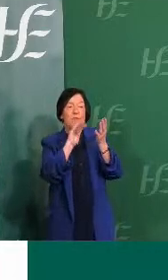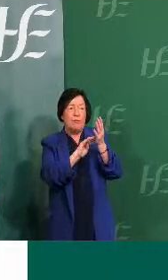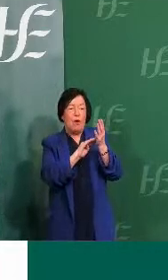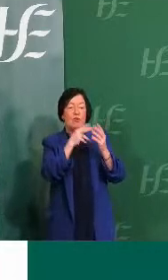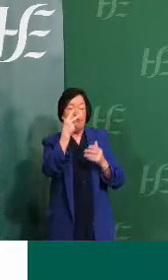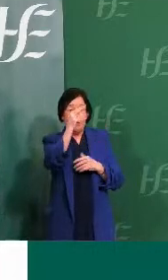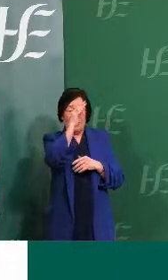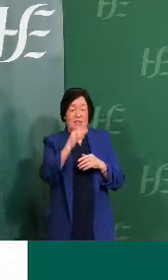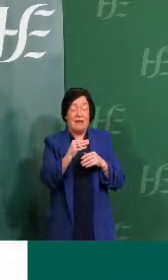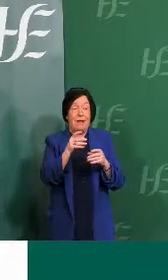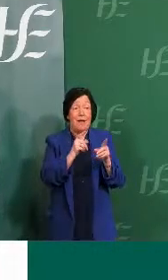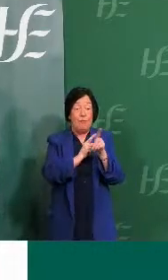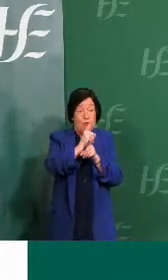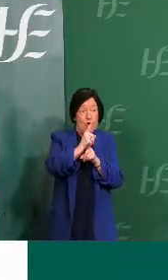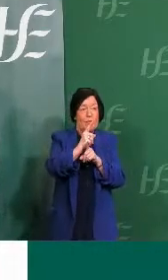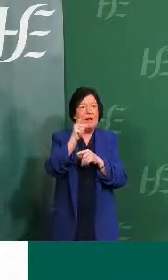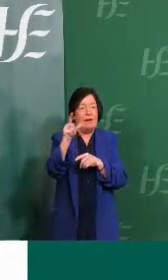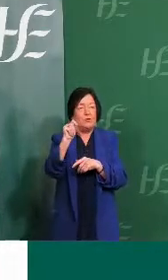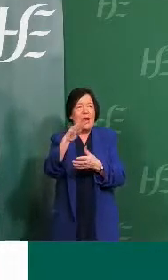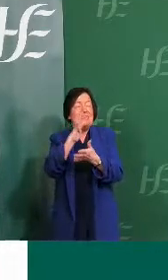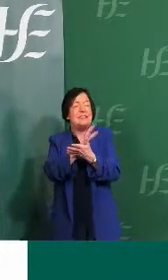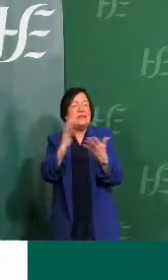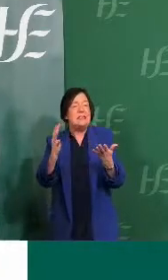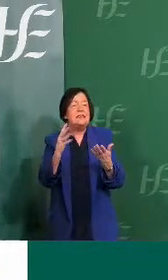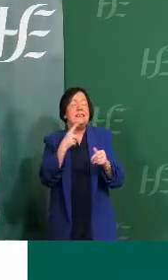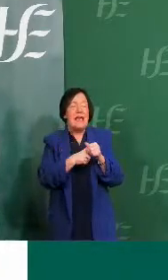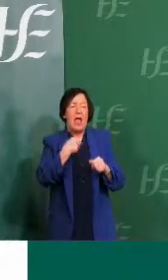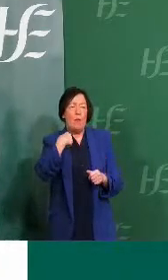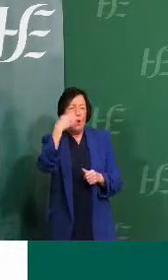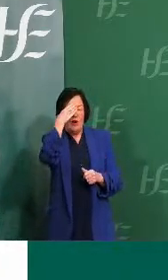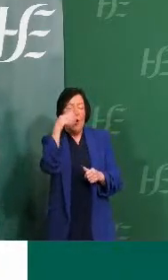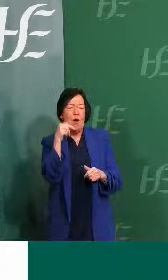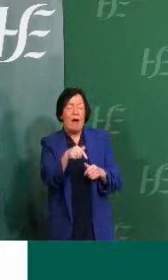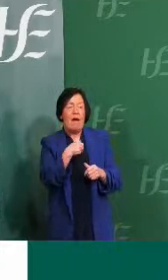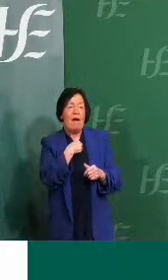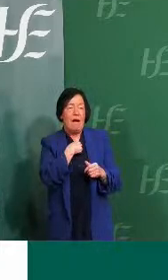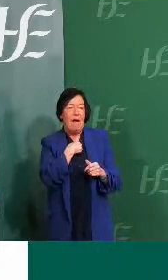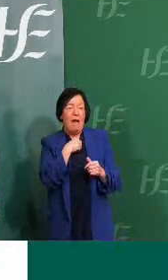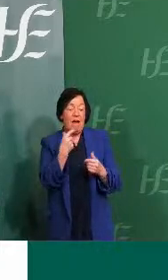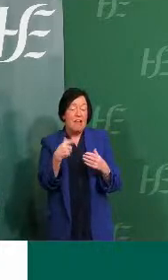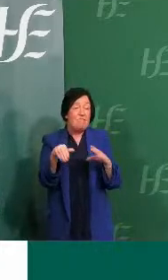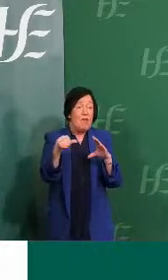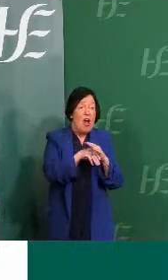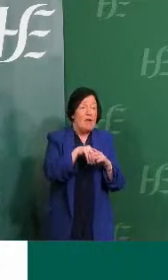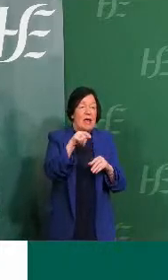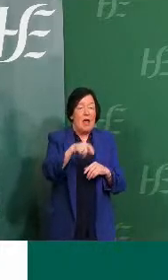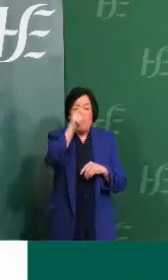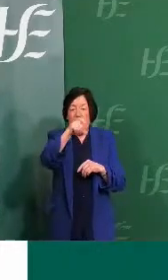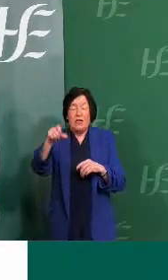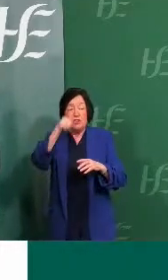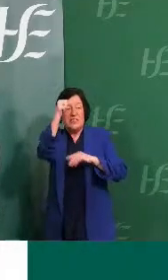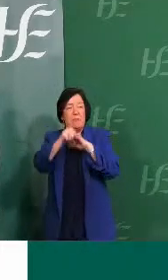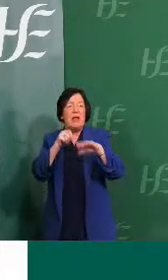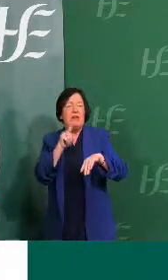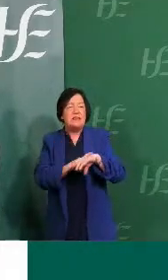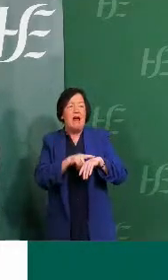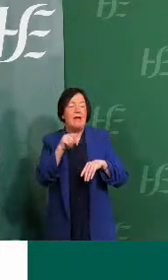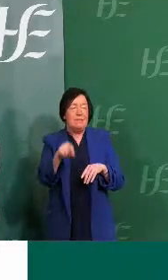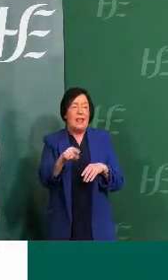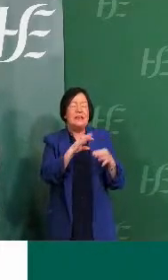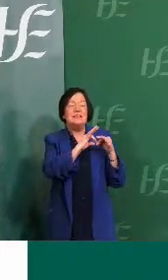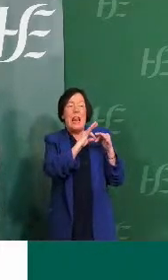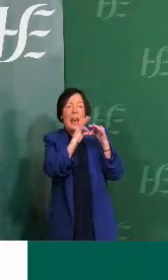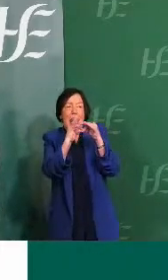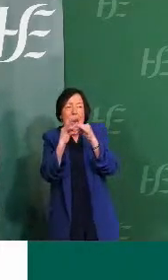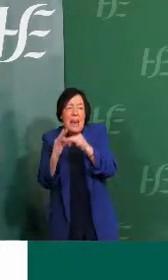on 2019. So again, we know that in terms of our performance around our patient experience times, that's very much